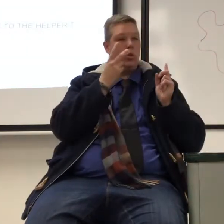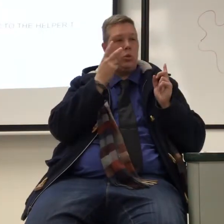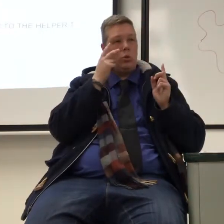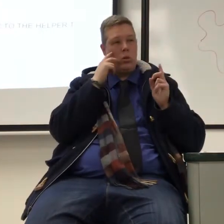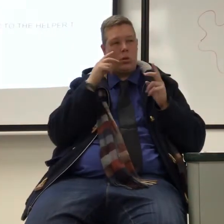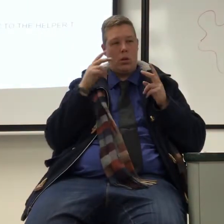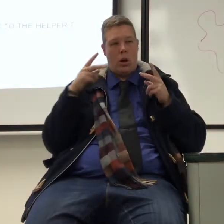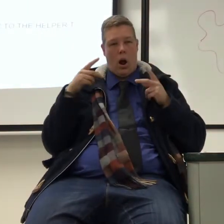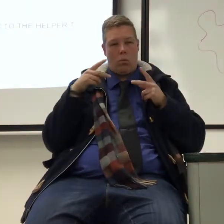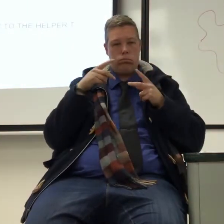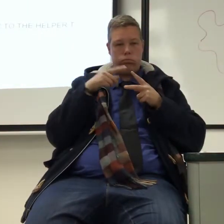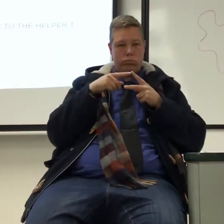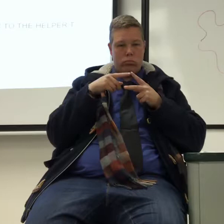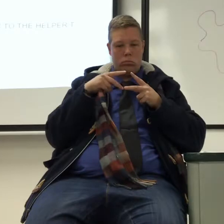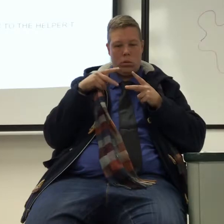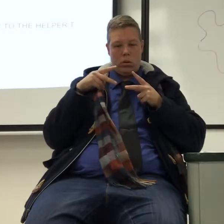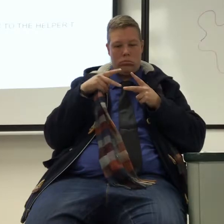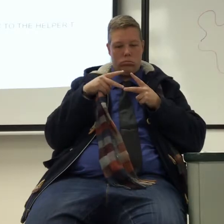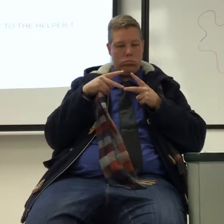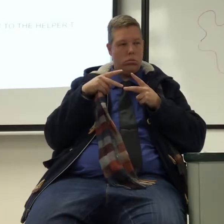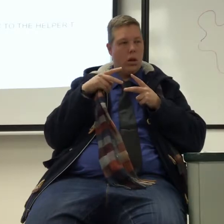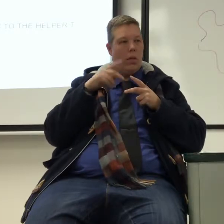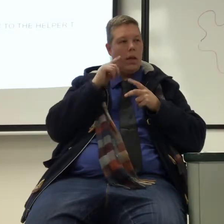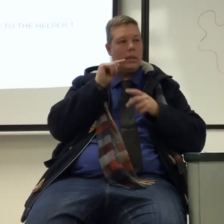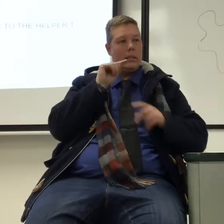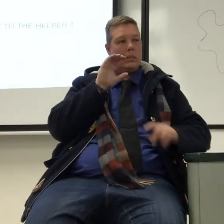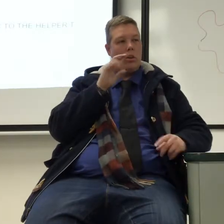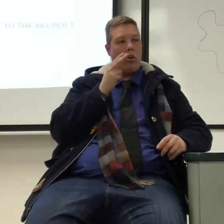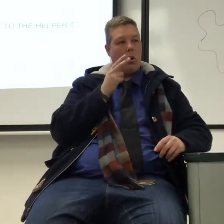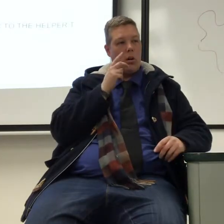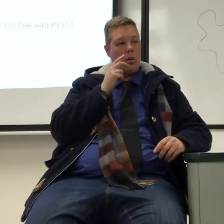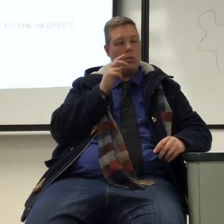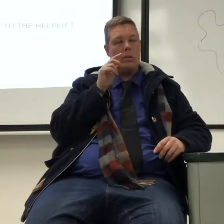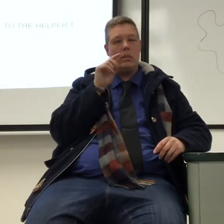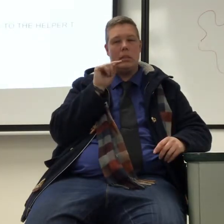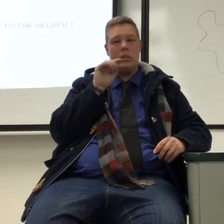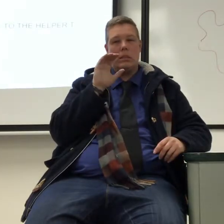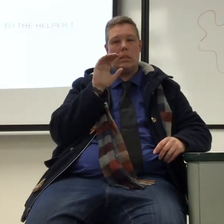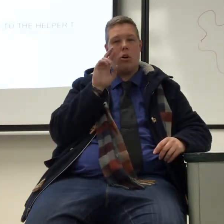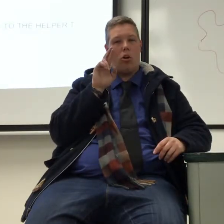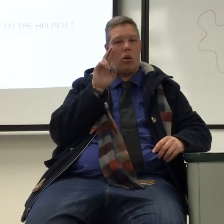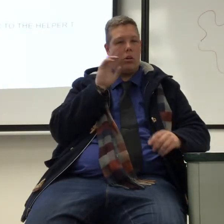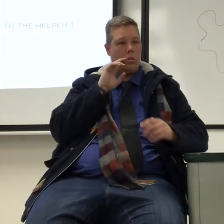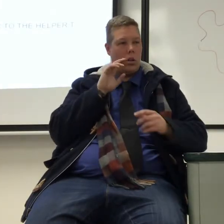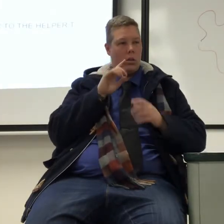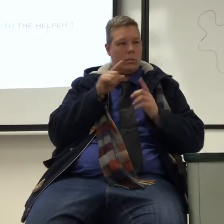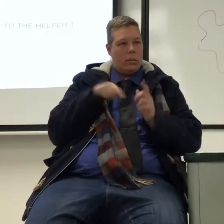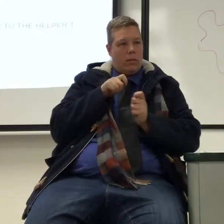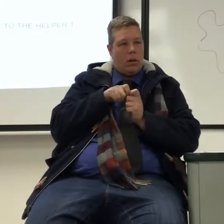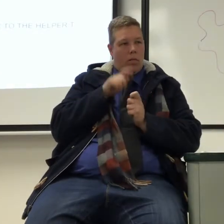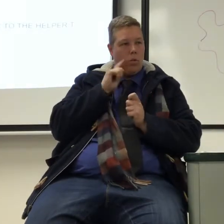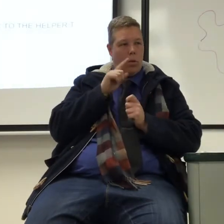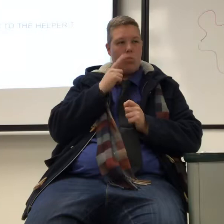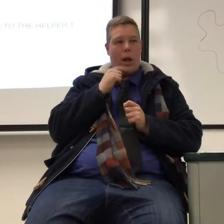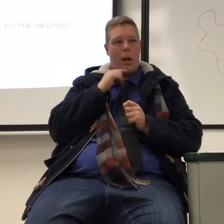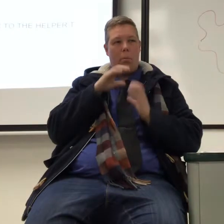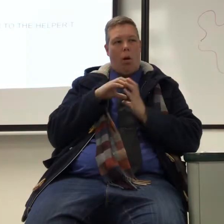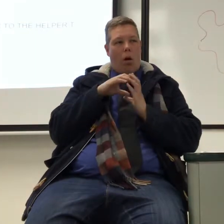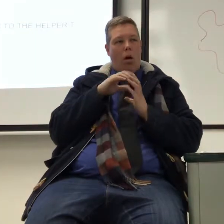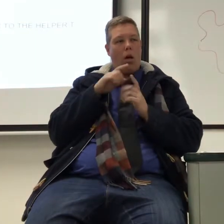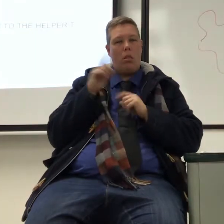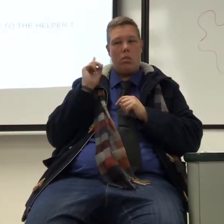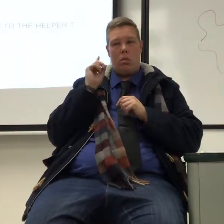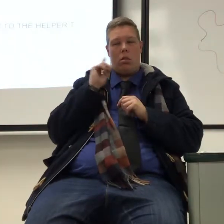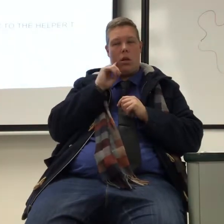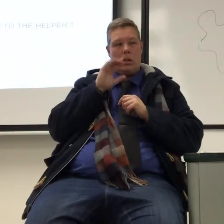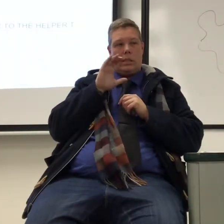2 says this TCR is specific for this viral AG, the red ball. And I said CD4 stabilizes this.